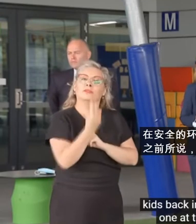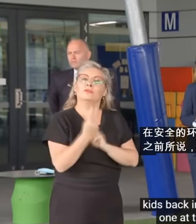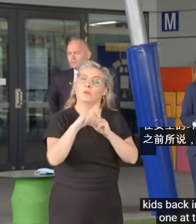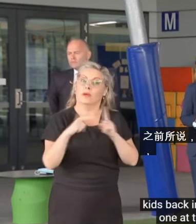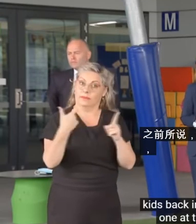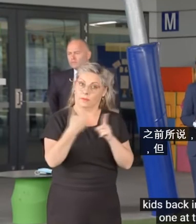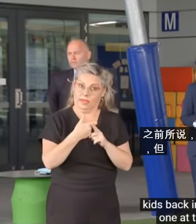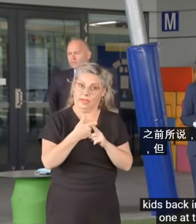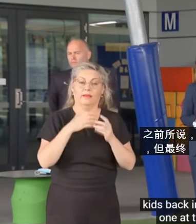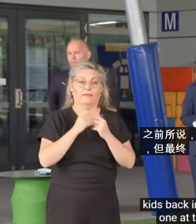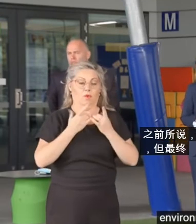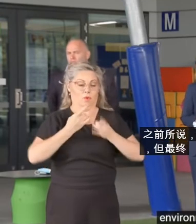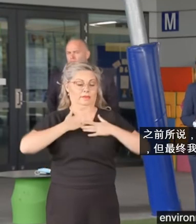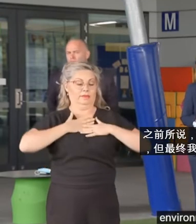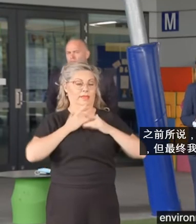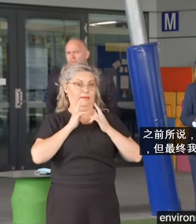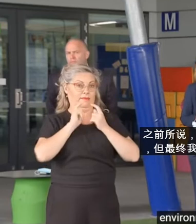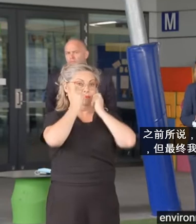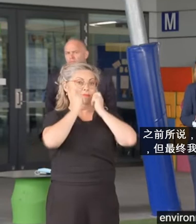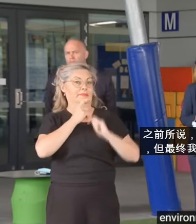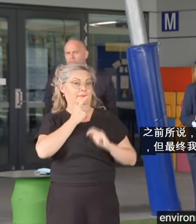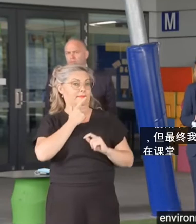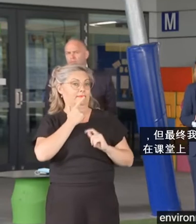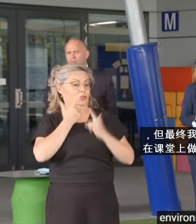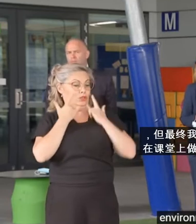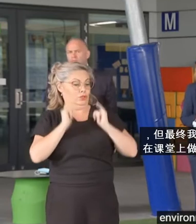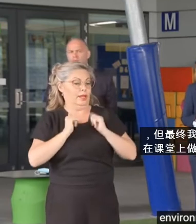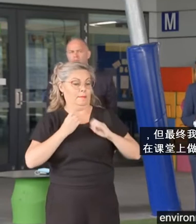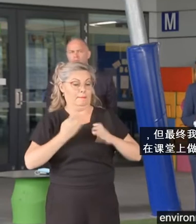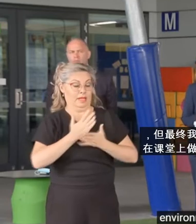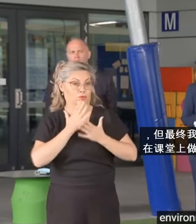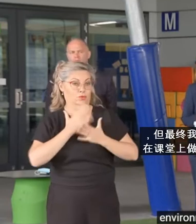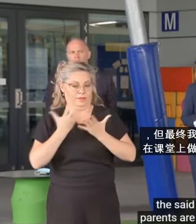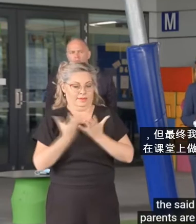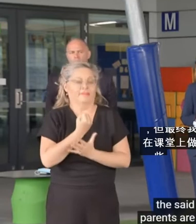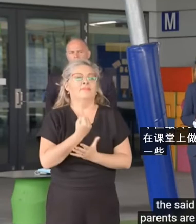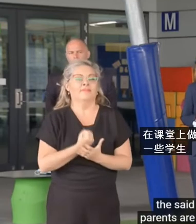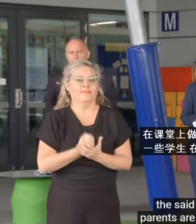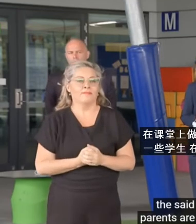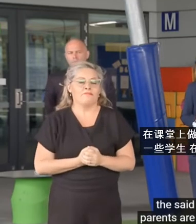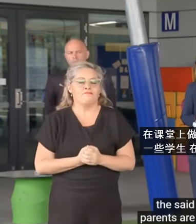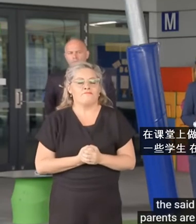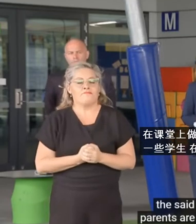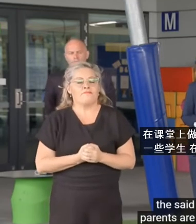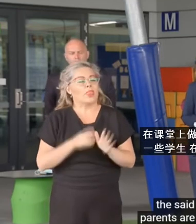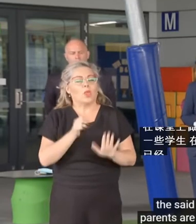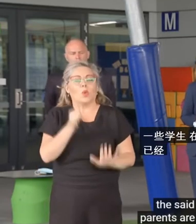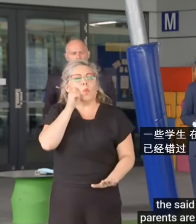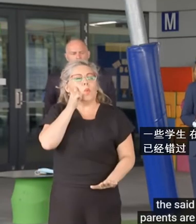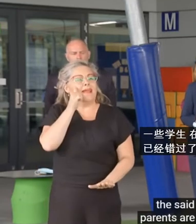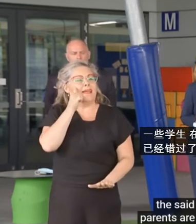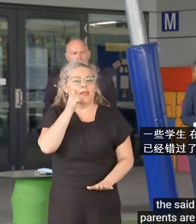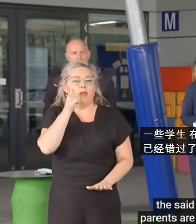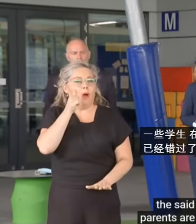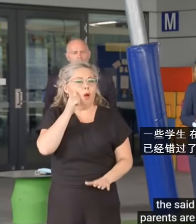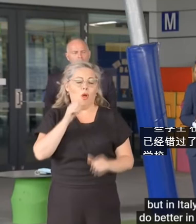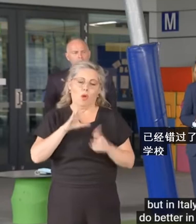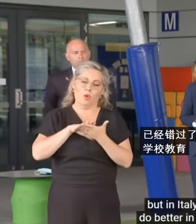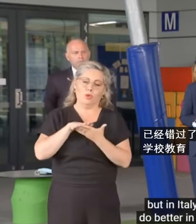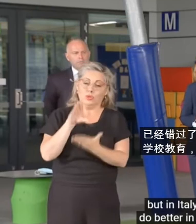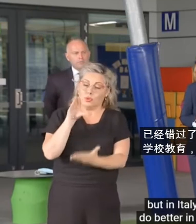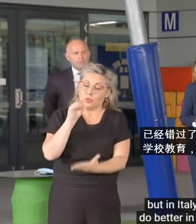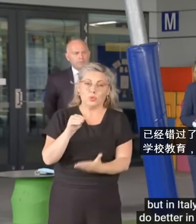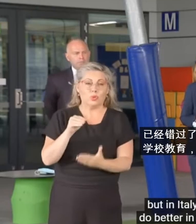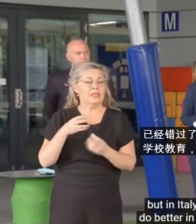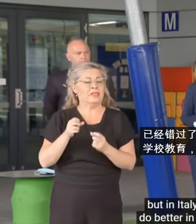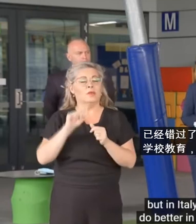parents are anxious, but ultimately, we know that kids do better in the classroom. We've had some students in our state who have already missed a quarter of their